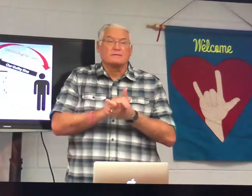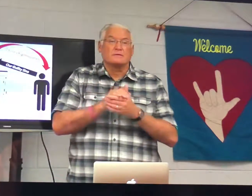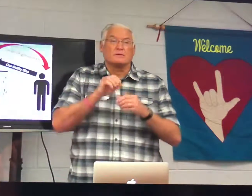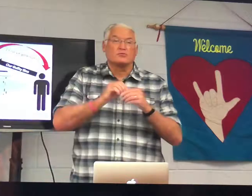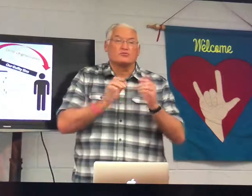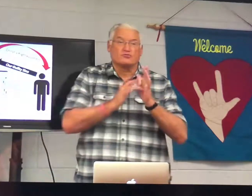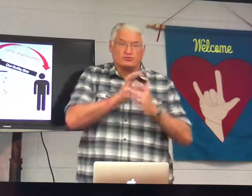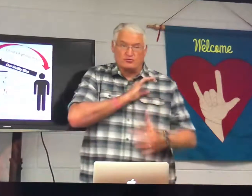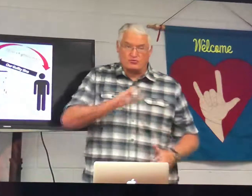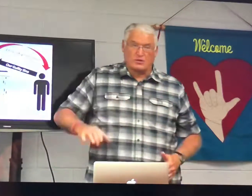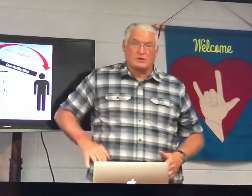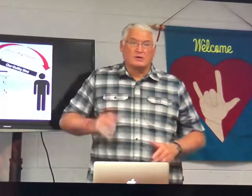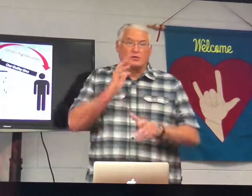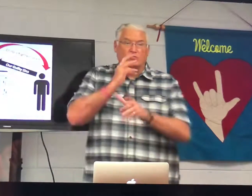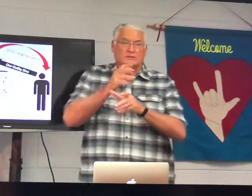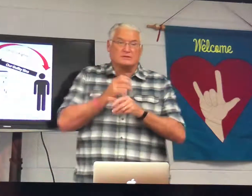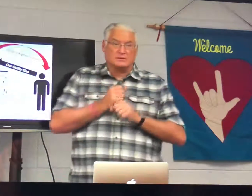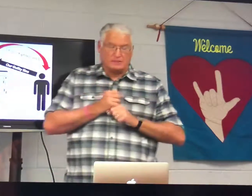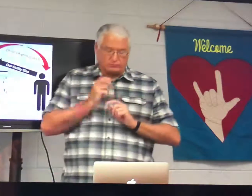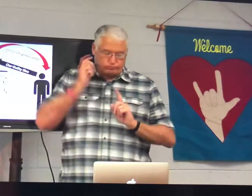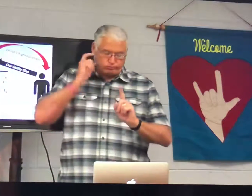Wood has done a nice job too.